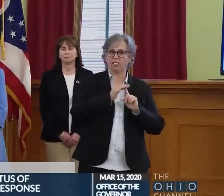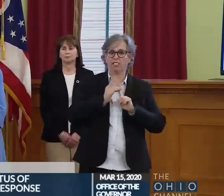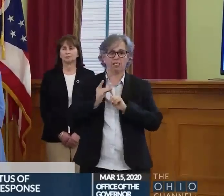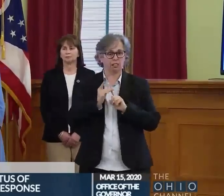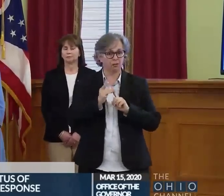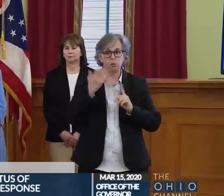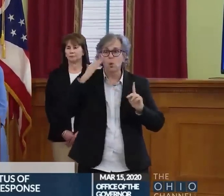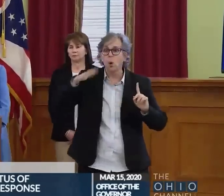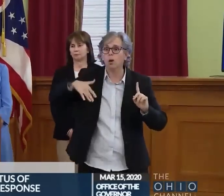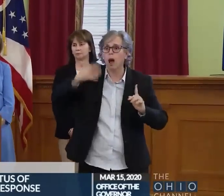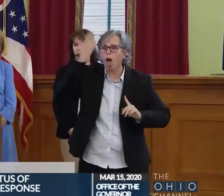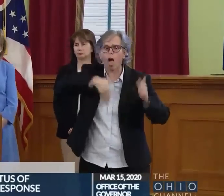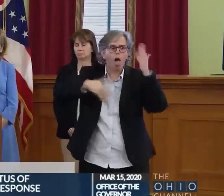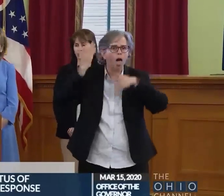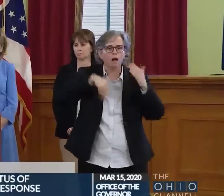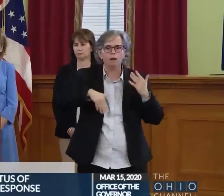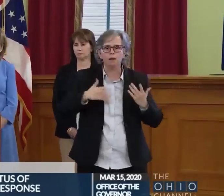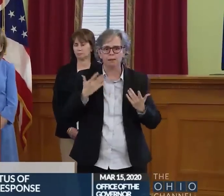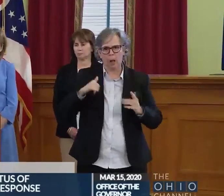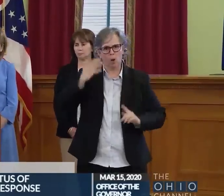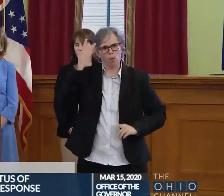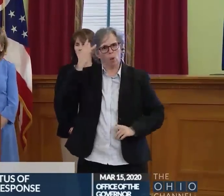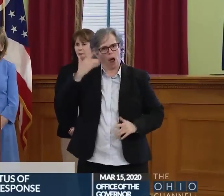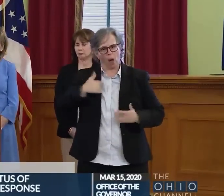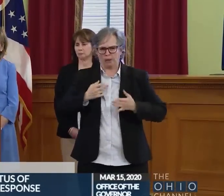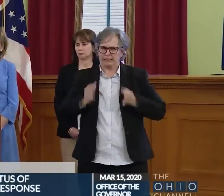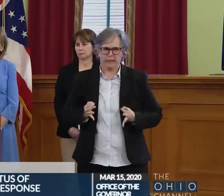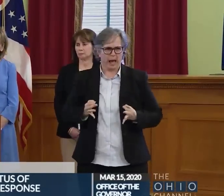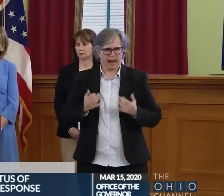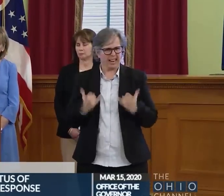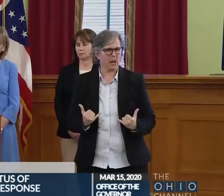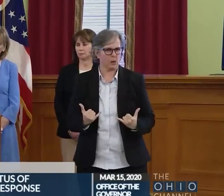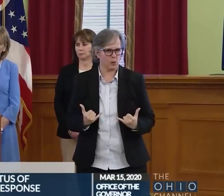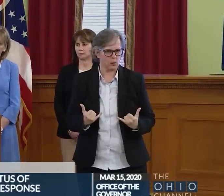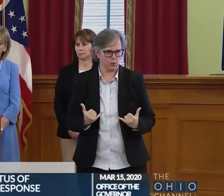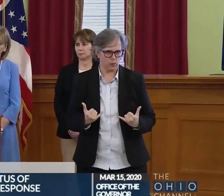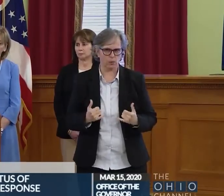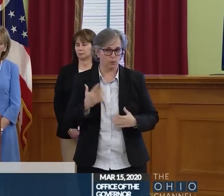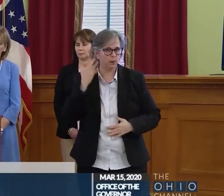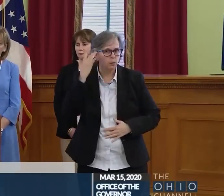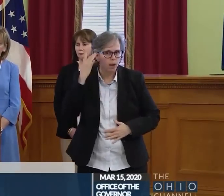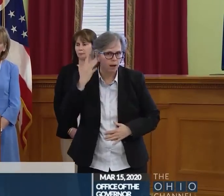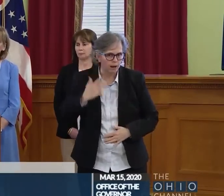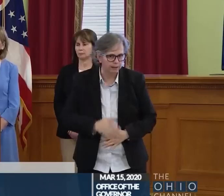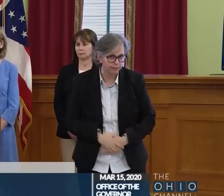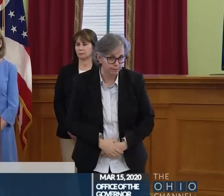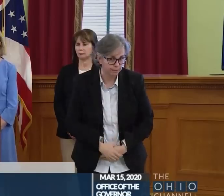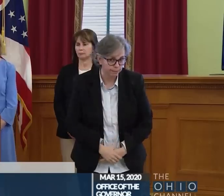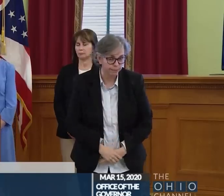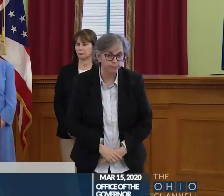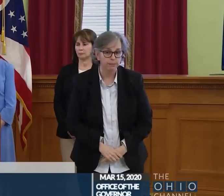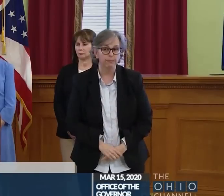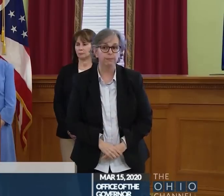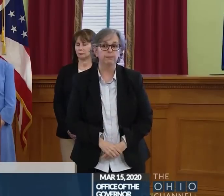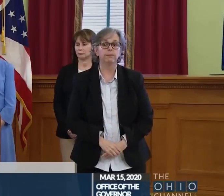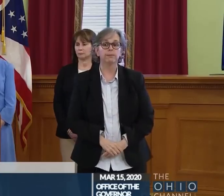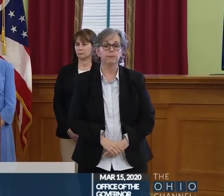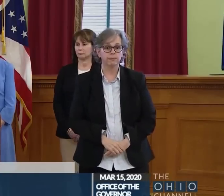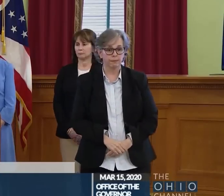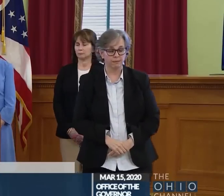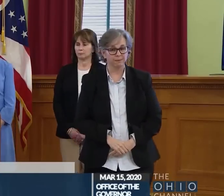that we can find and read everything we can read. And